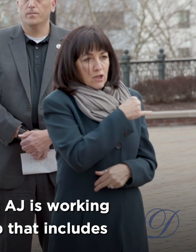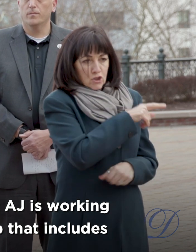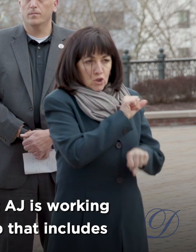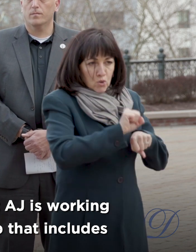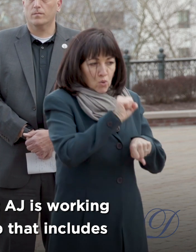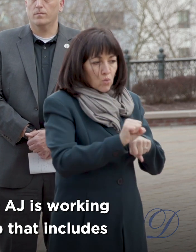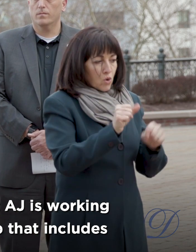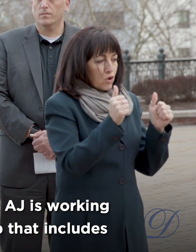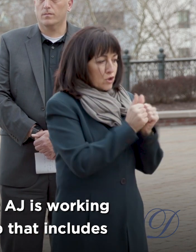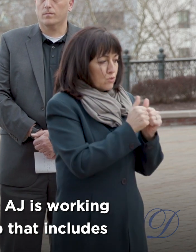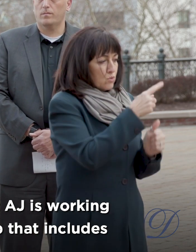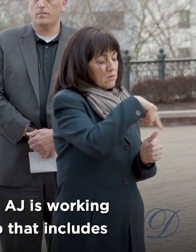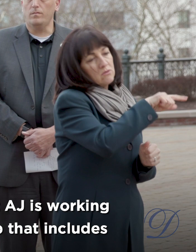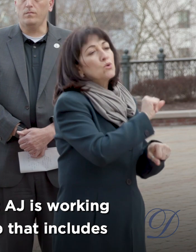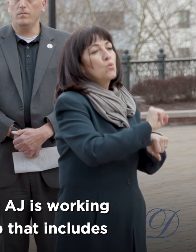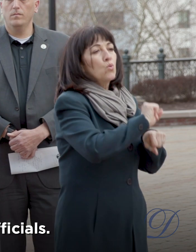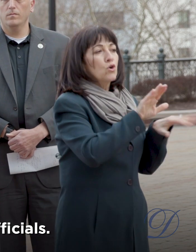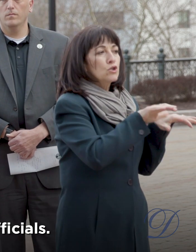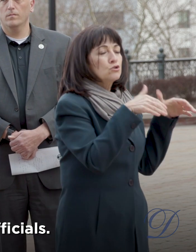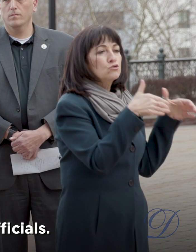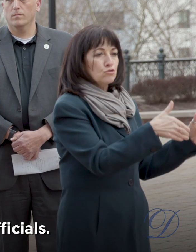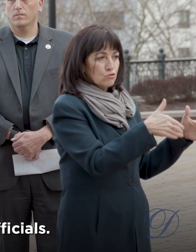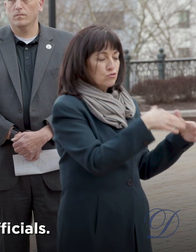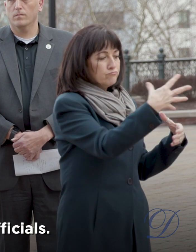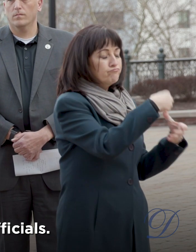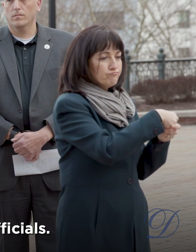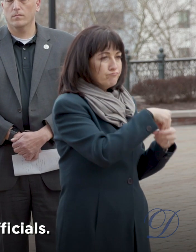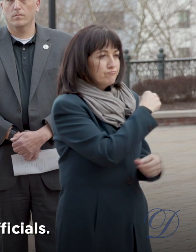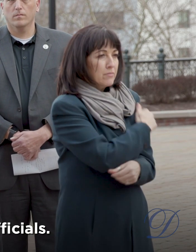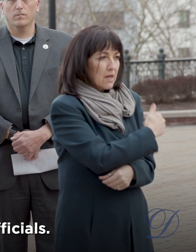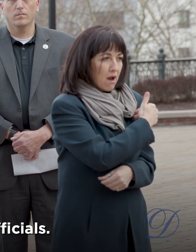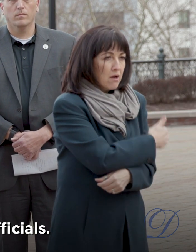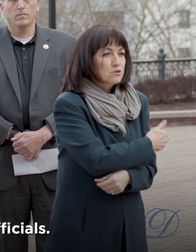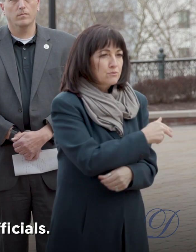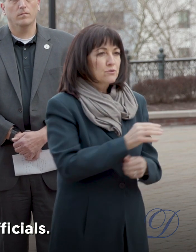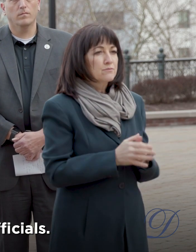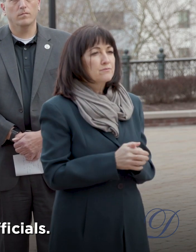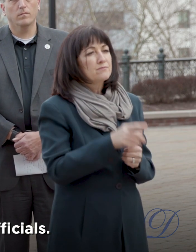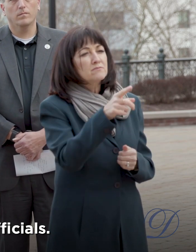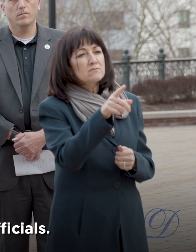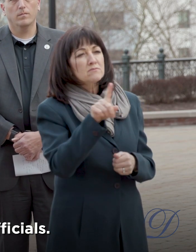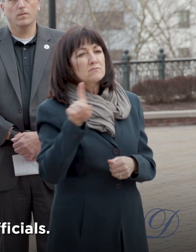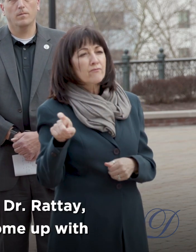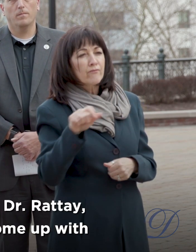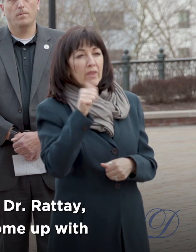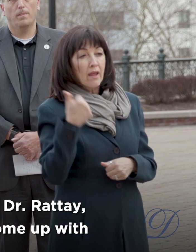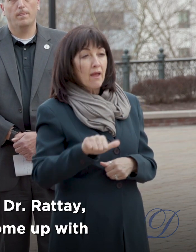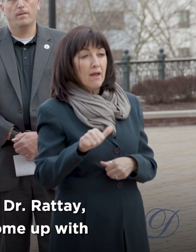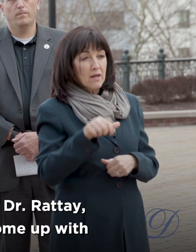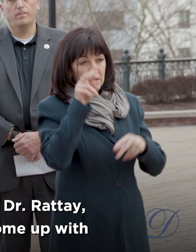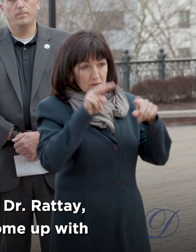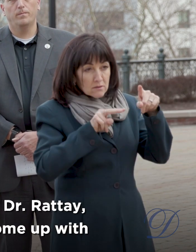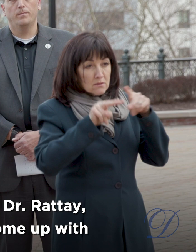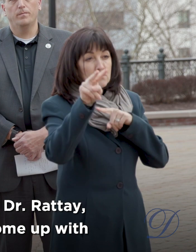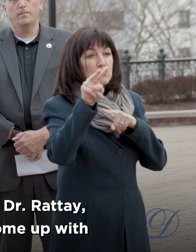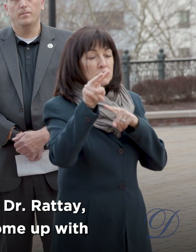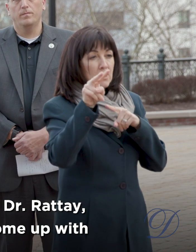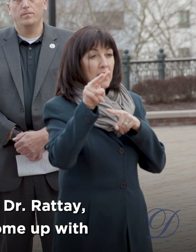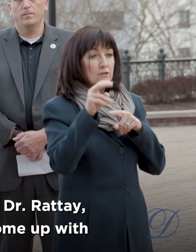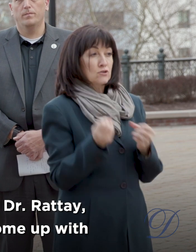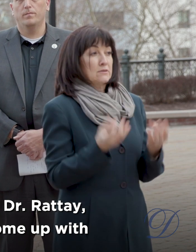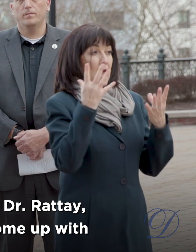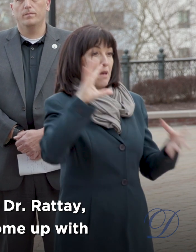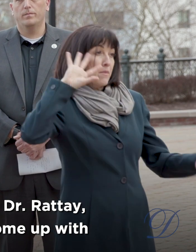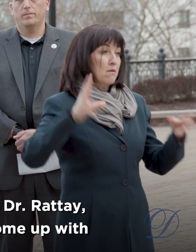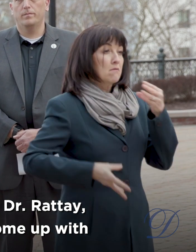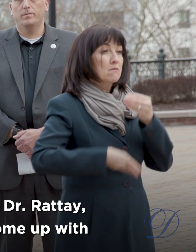with a working group, a group that includes the hospitals and other officials. And are there any projections of how many people could be infected in